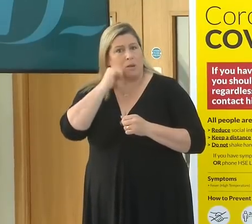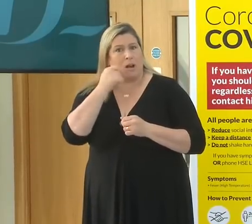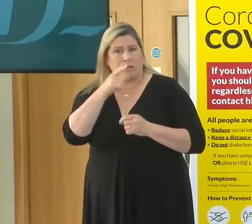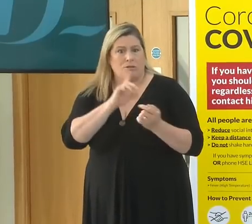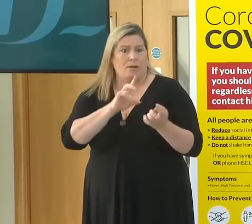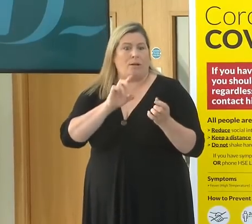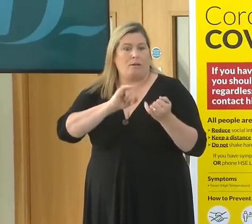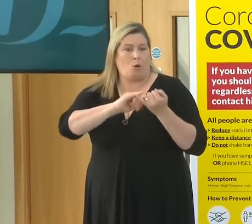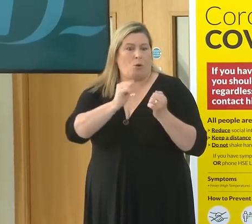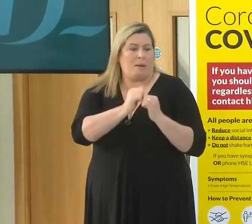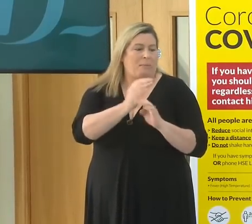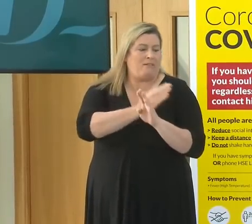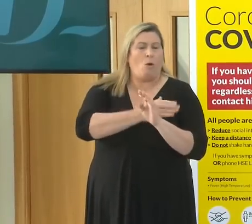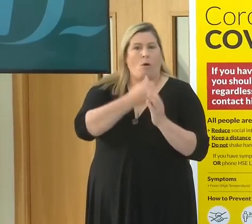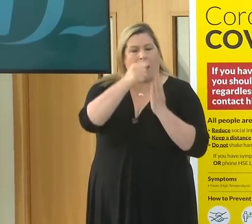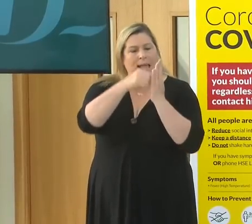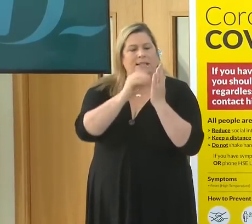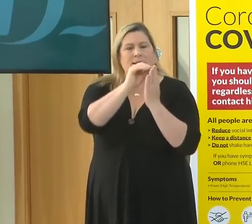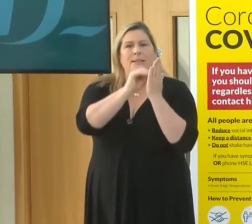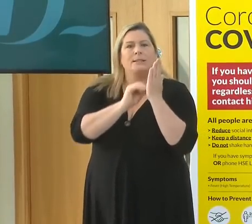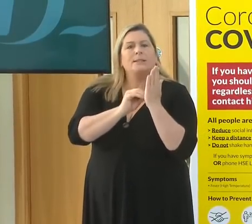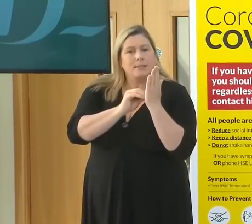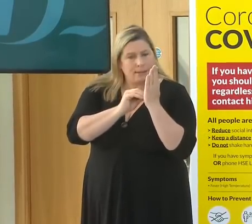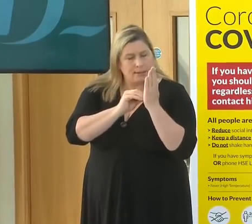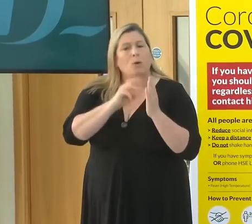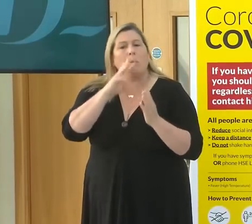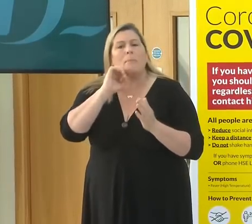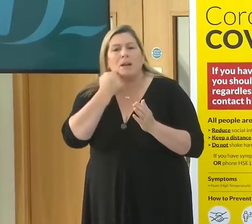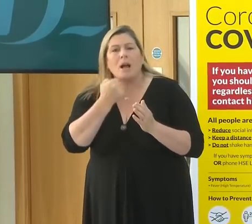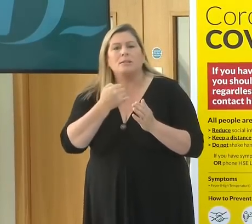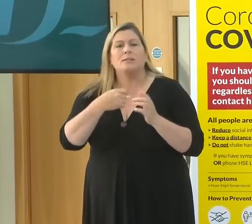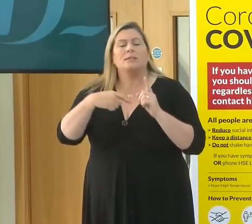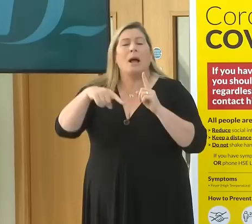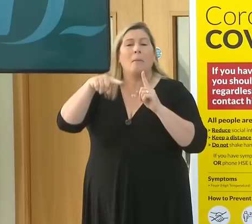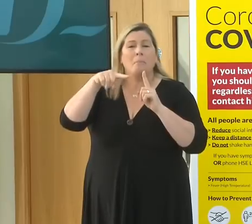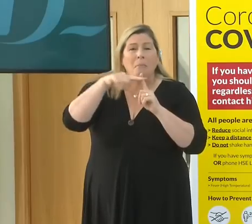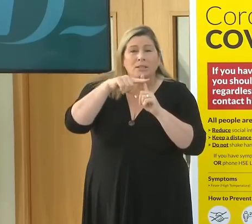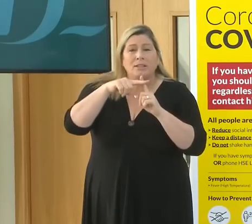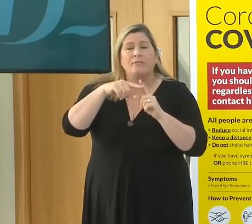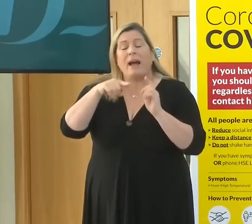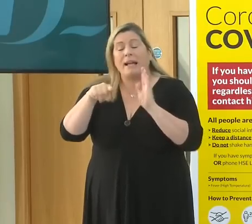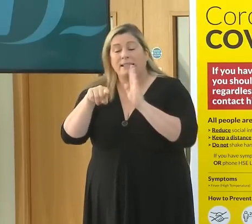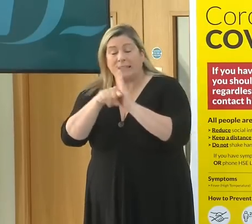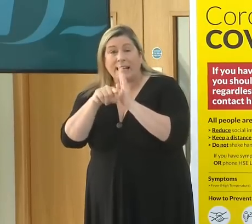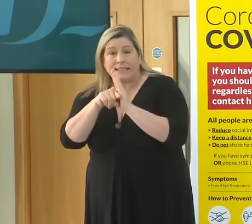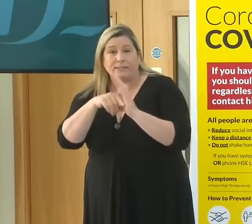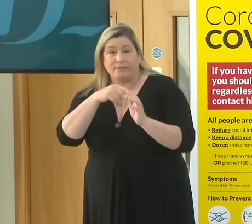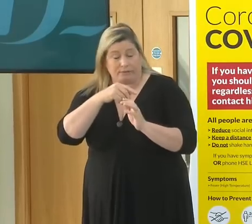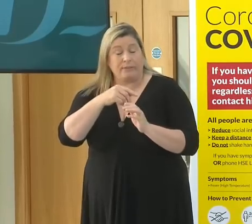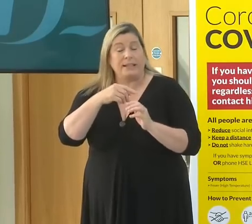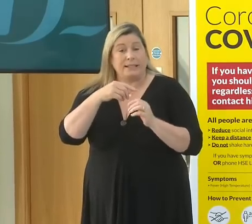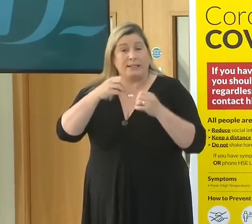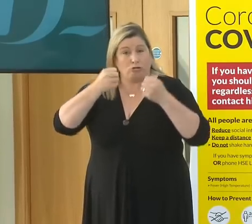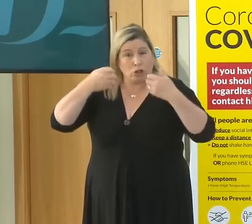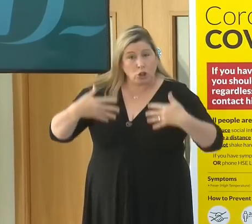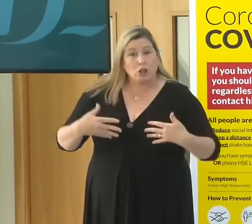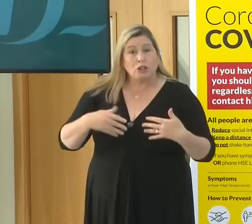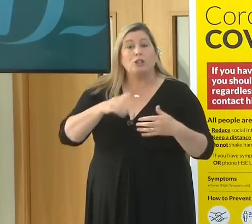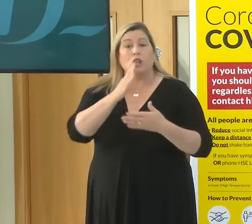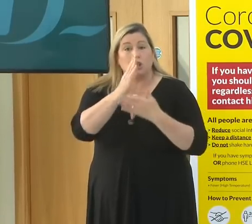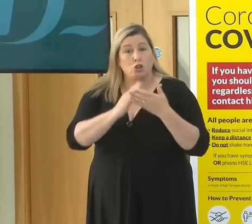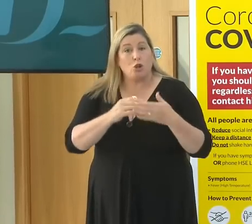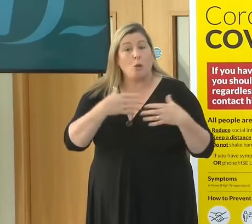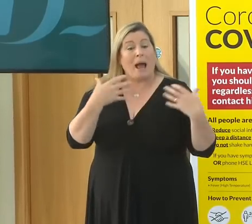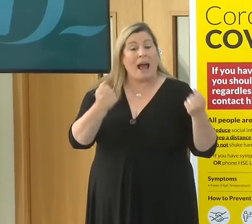is positive numbers coming through both in terms of symptomatic and asymptomatic cases. So even being